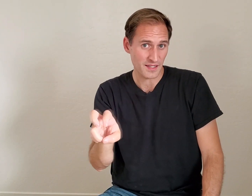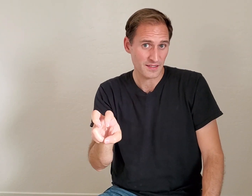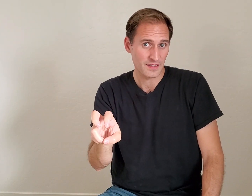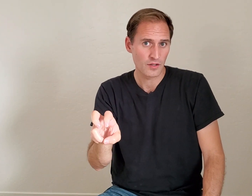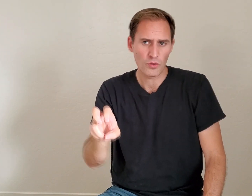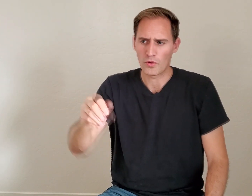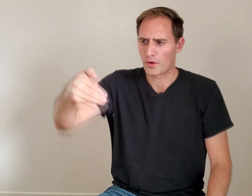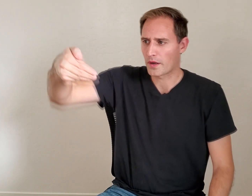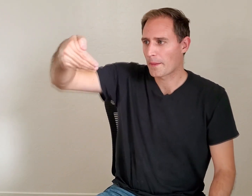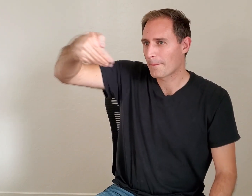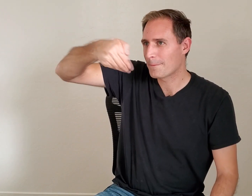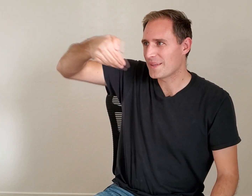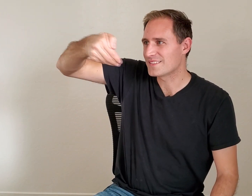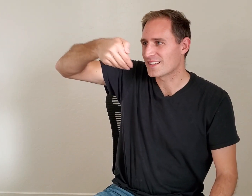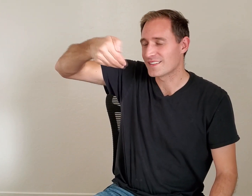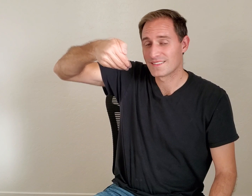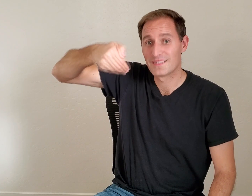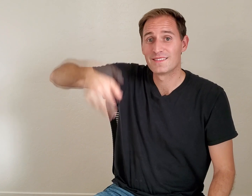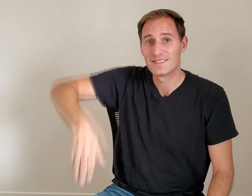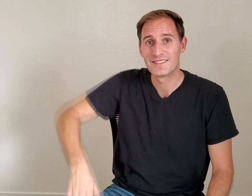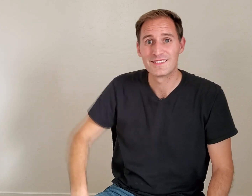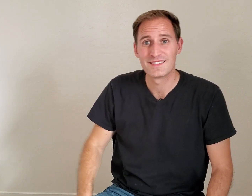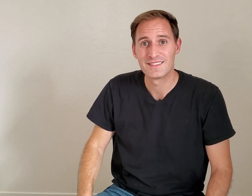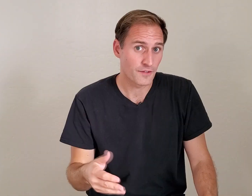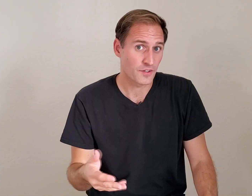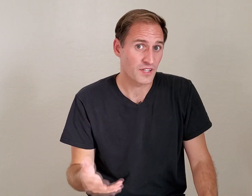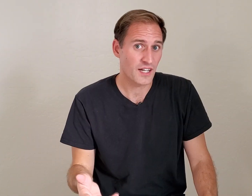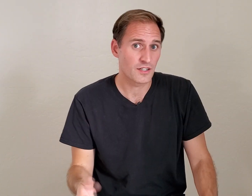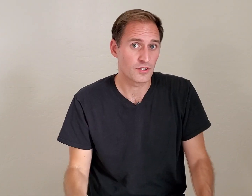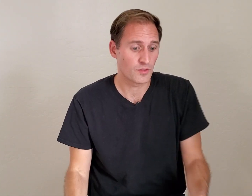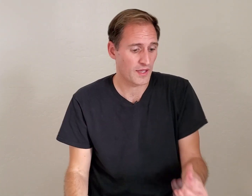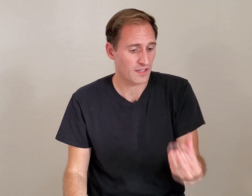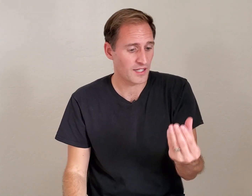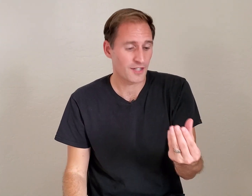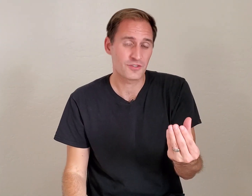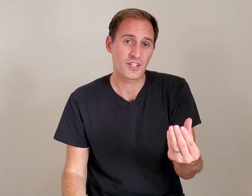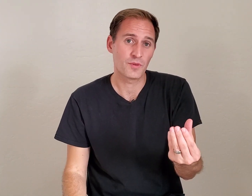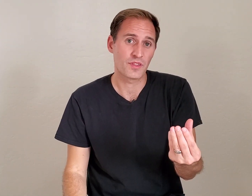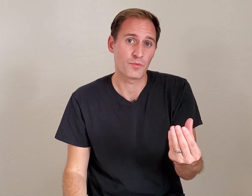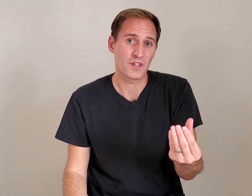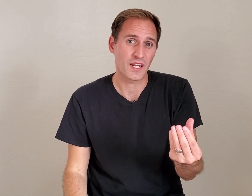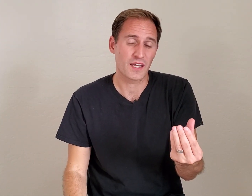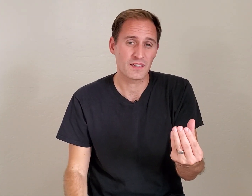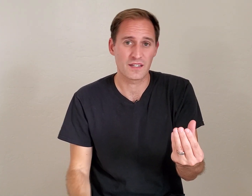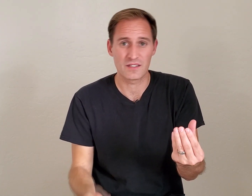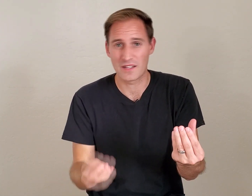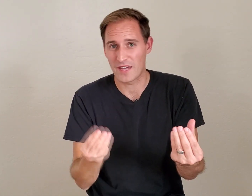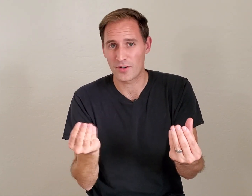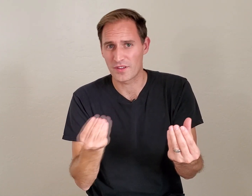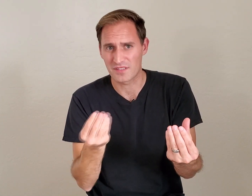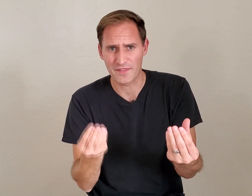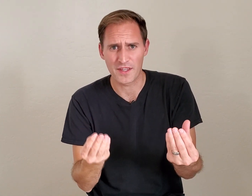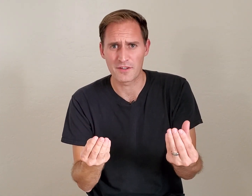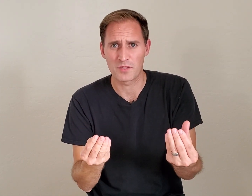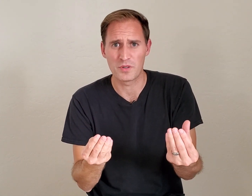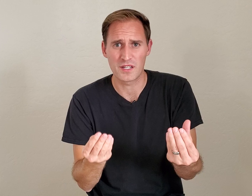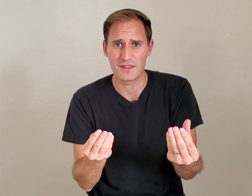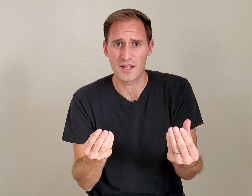Pizza or pizza. So for taco, you make a taco shell with your one hand and you have all the stuff that you're going to put it in the